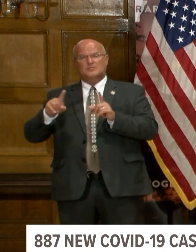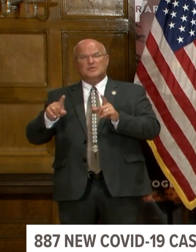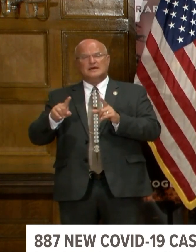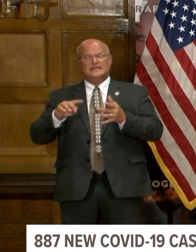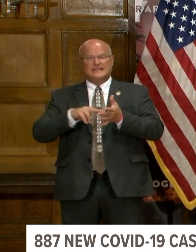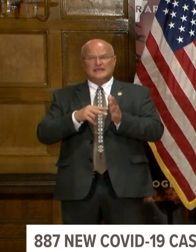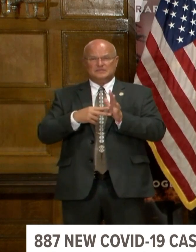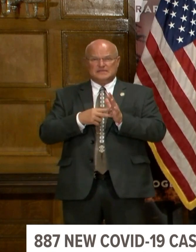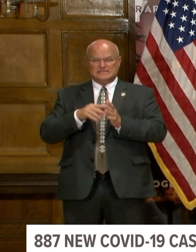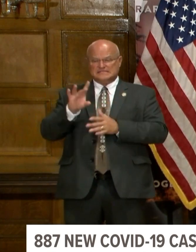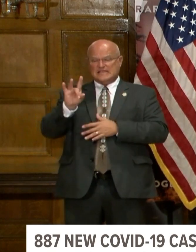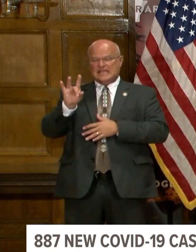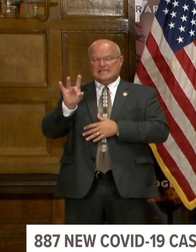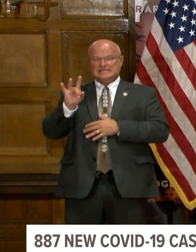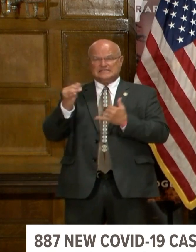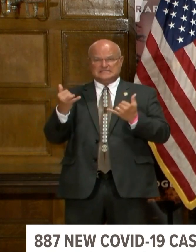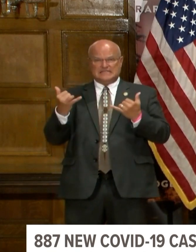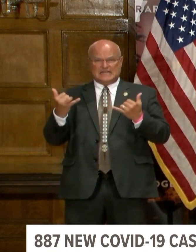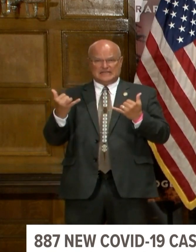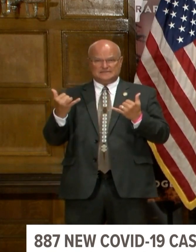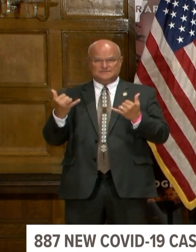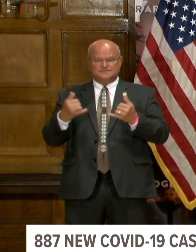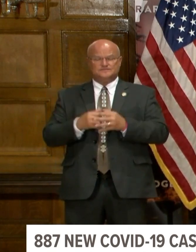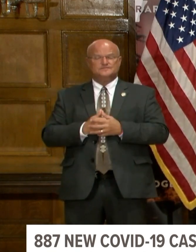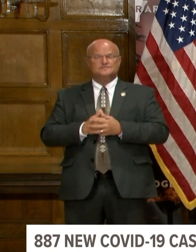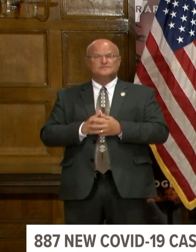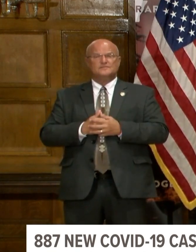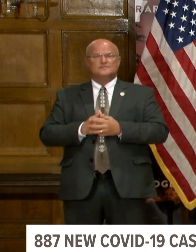deaths from this particular day. So